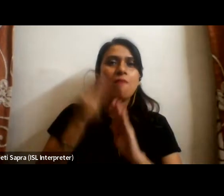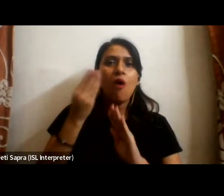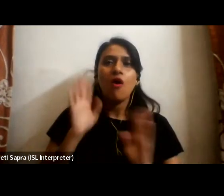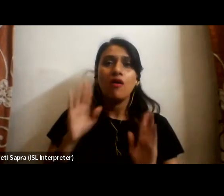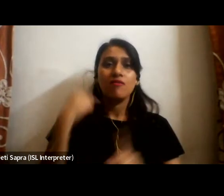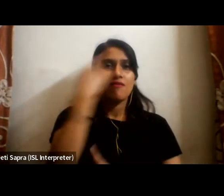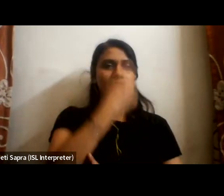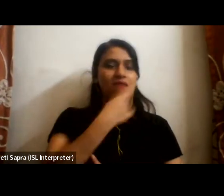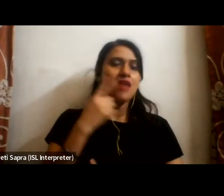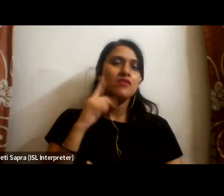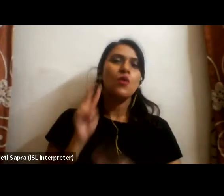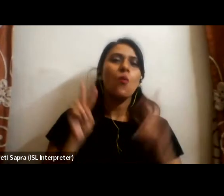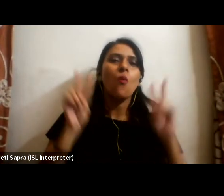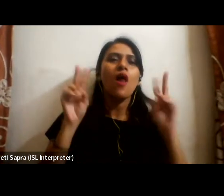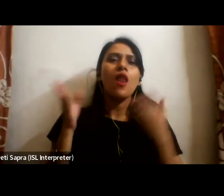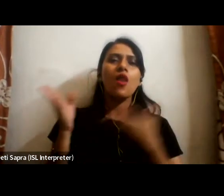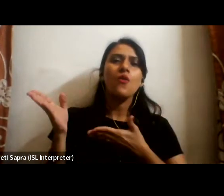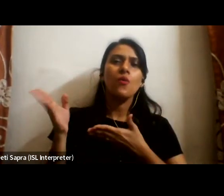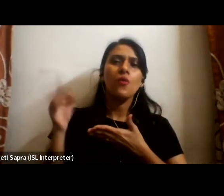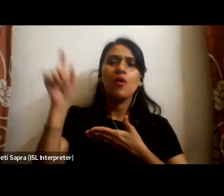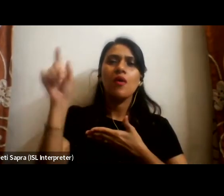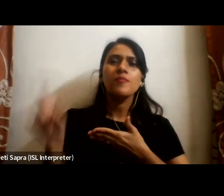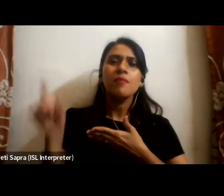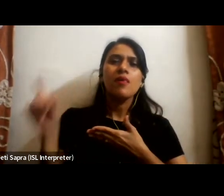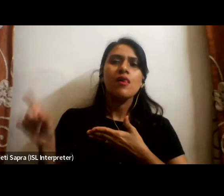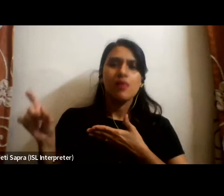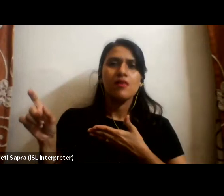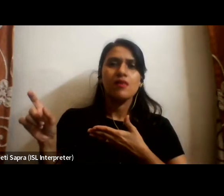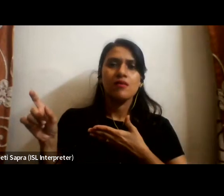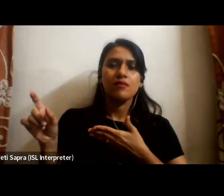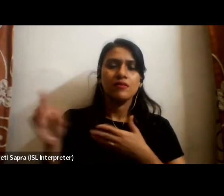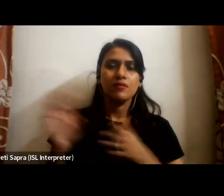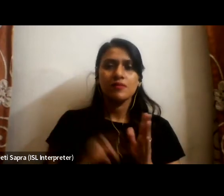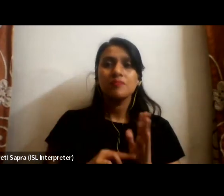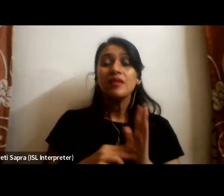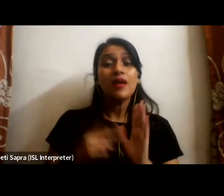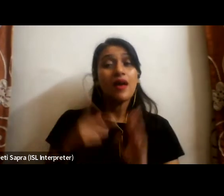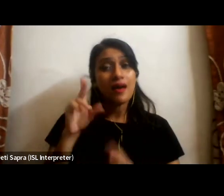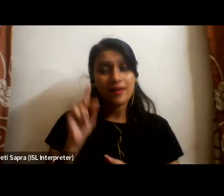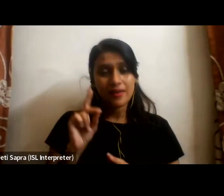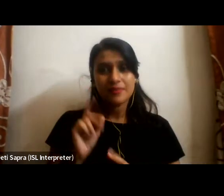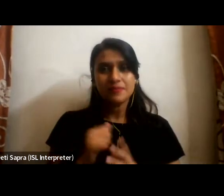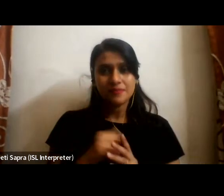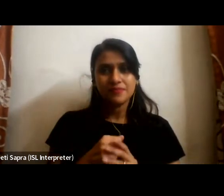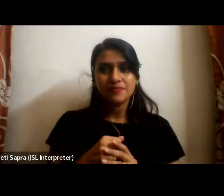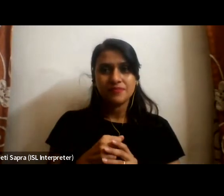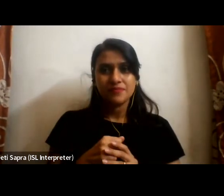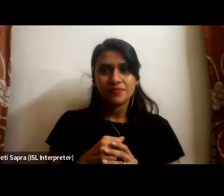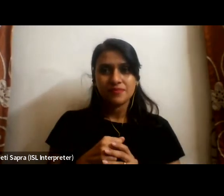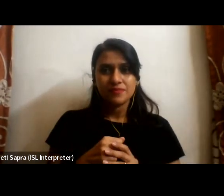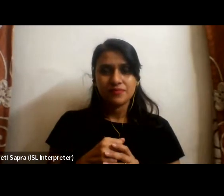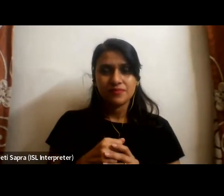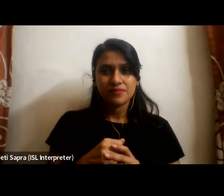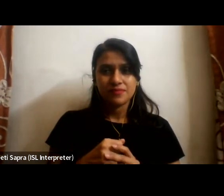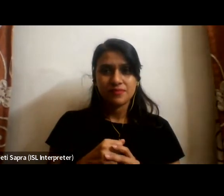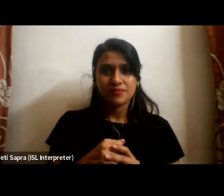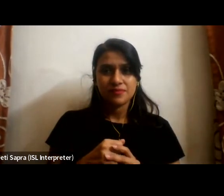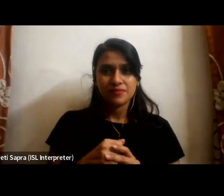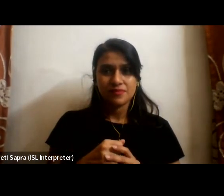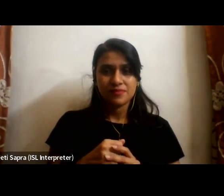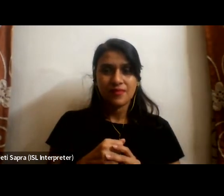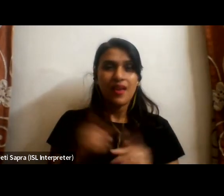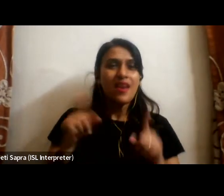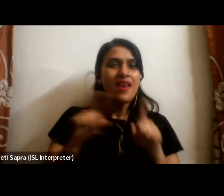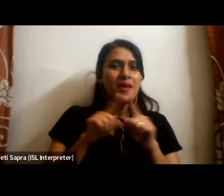value they bring before judges. And that again, if your gatekeepers to the Supreme Court and